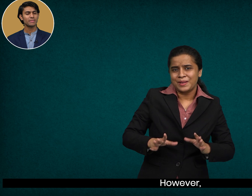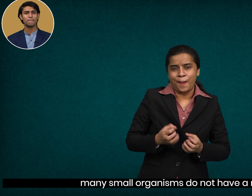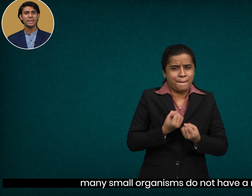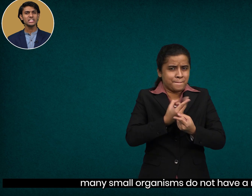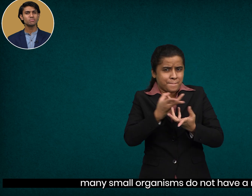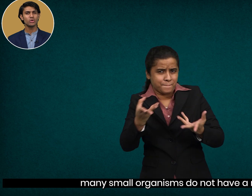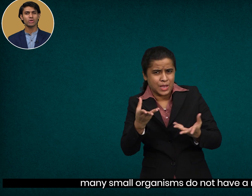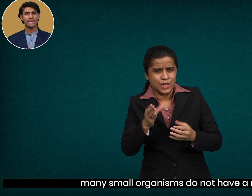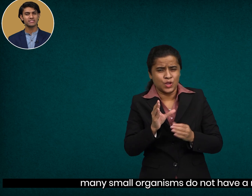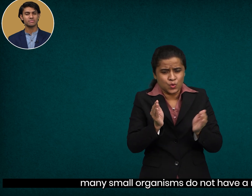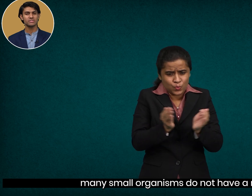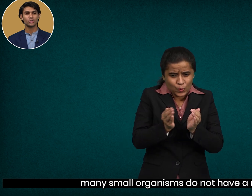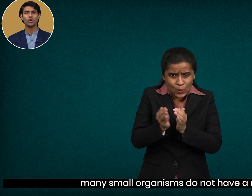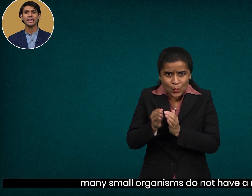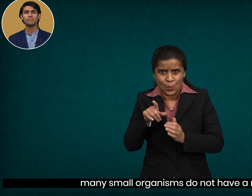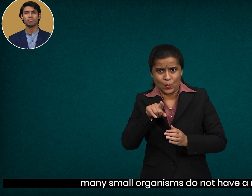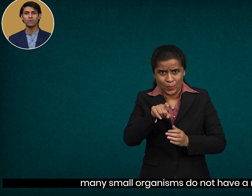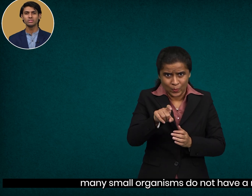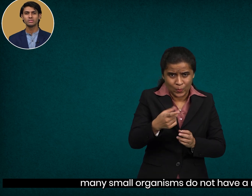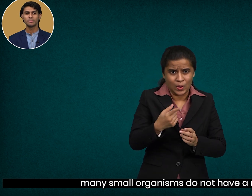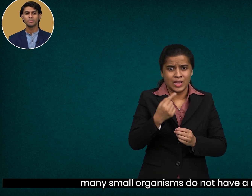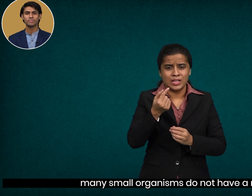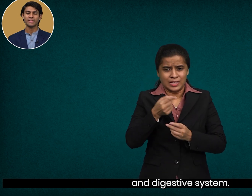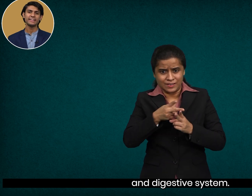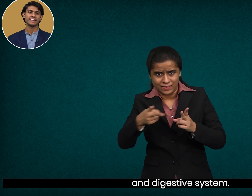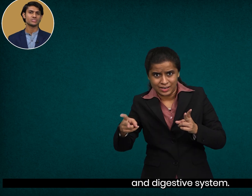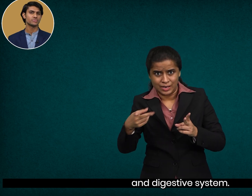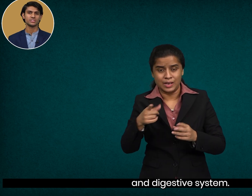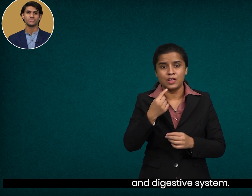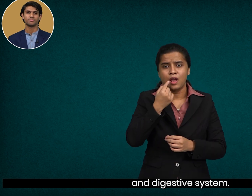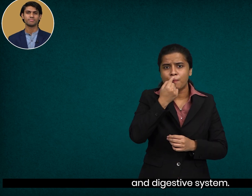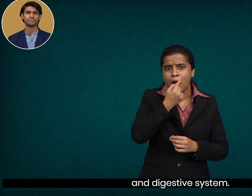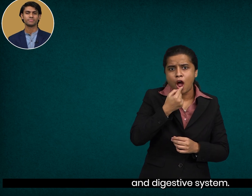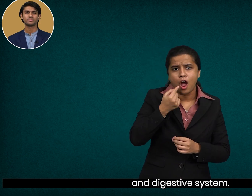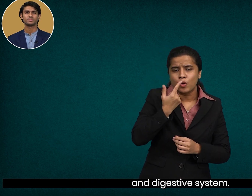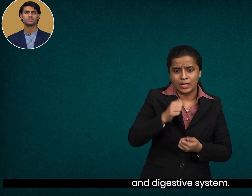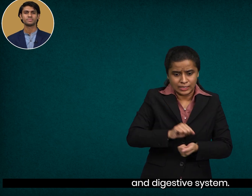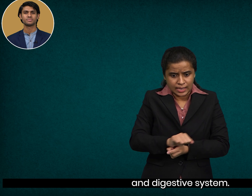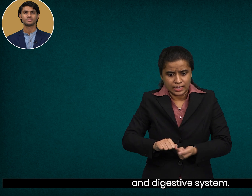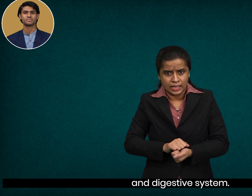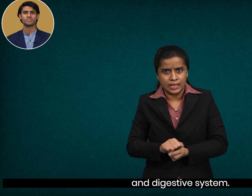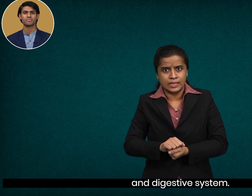However, many small organisms do not have a mouth and digestive system.